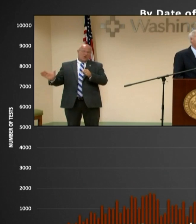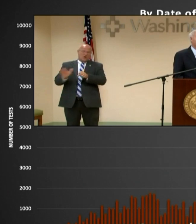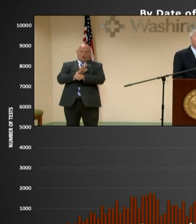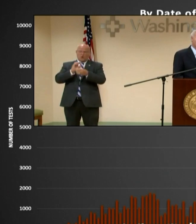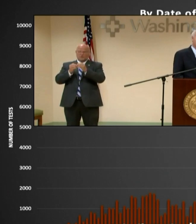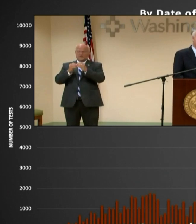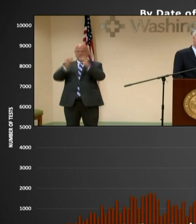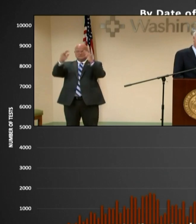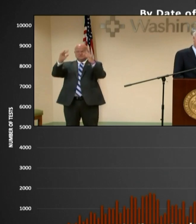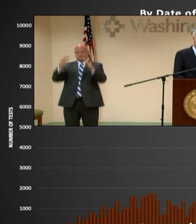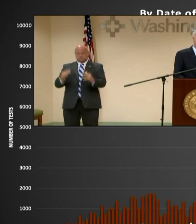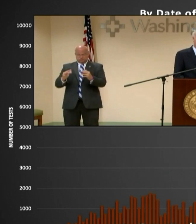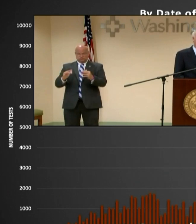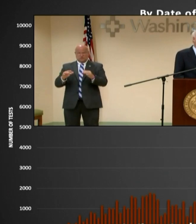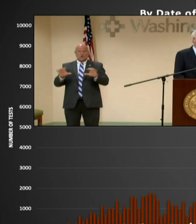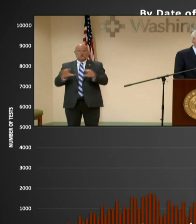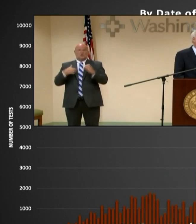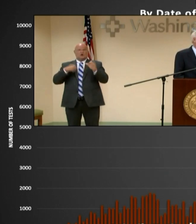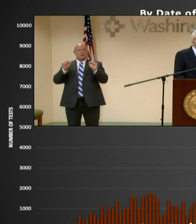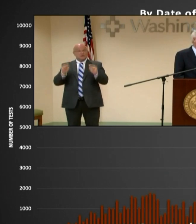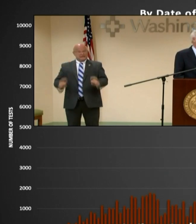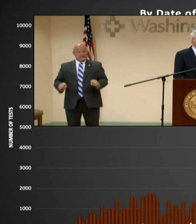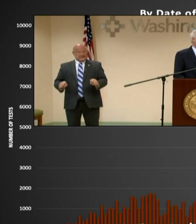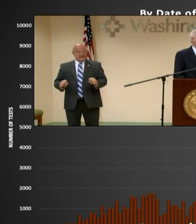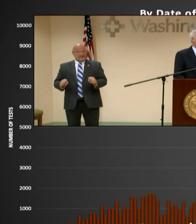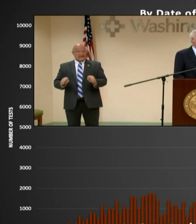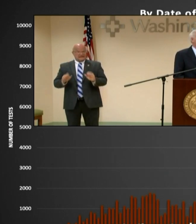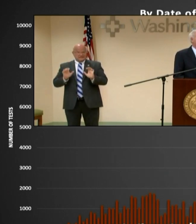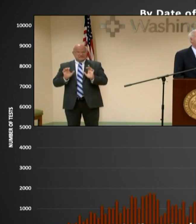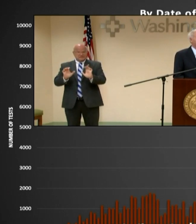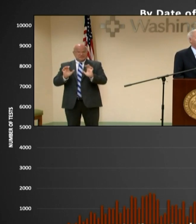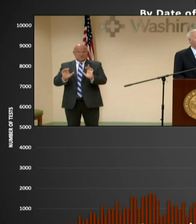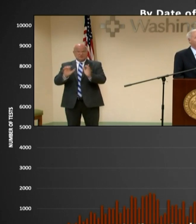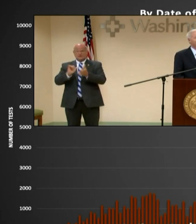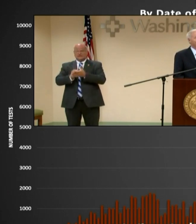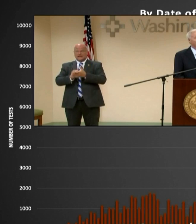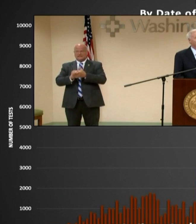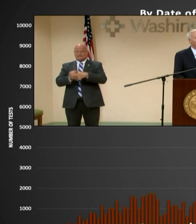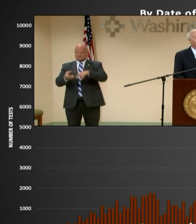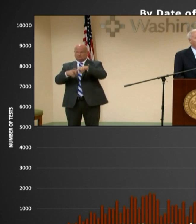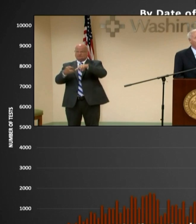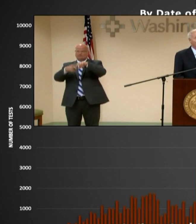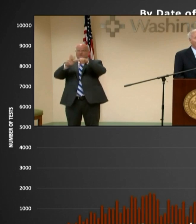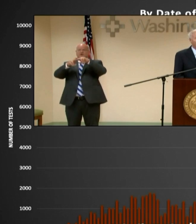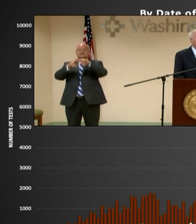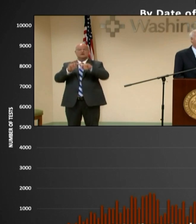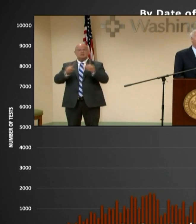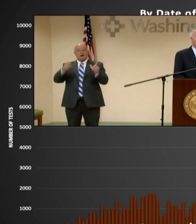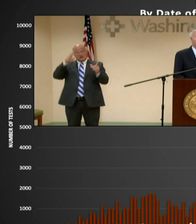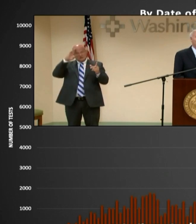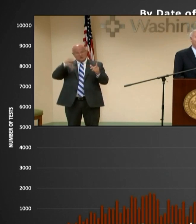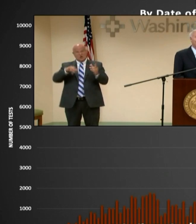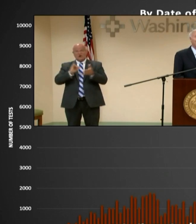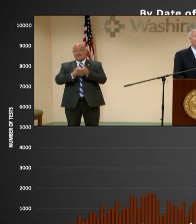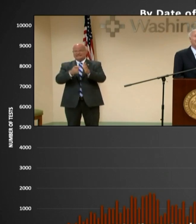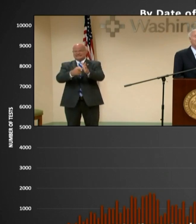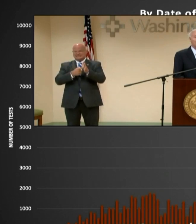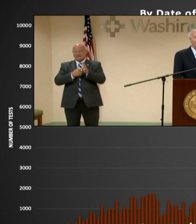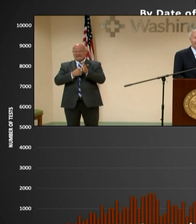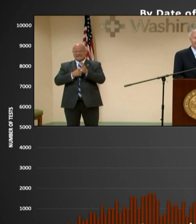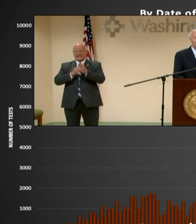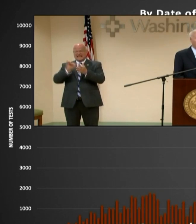number down. We're doing what we can to push that, but as you know, that's a demand that